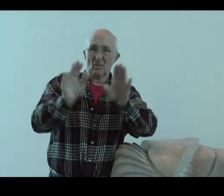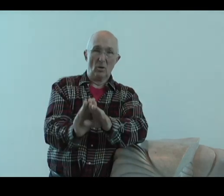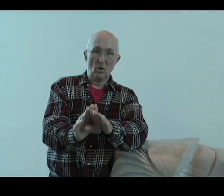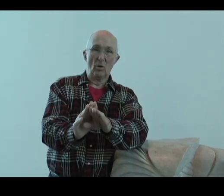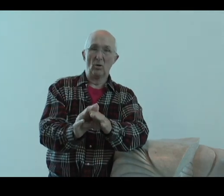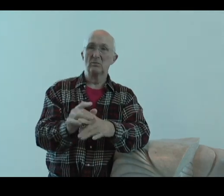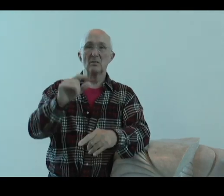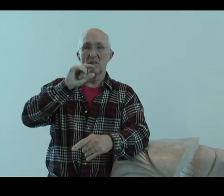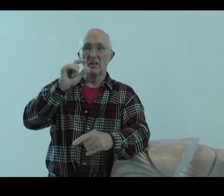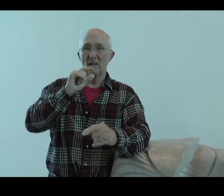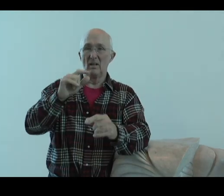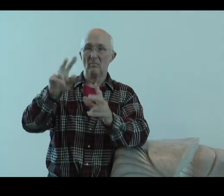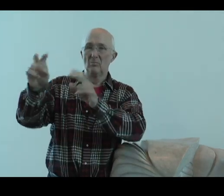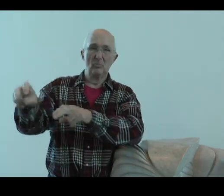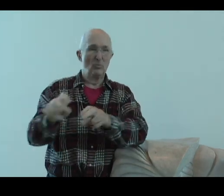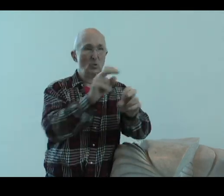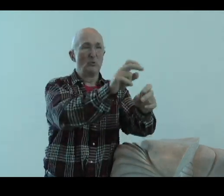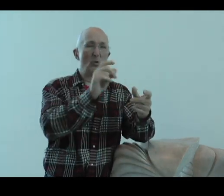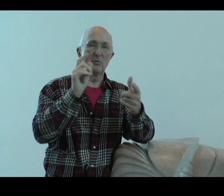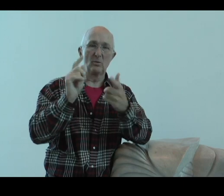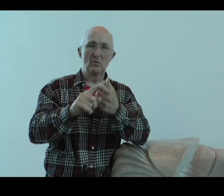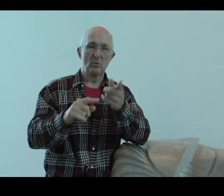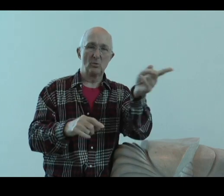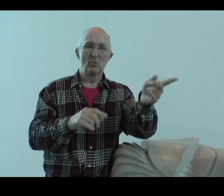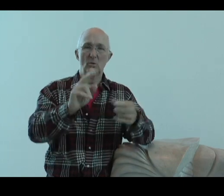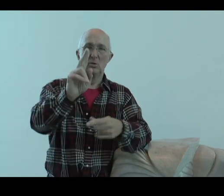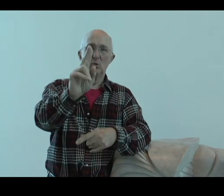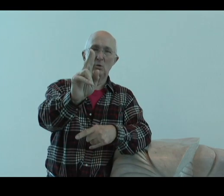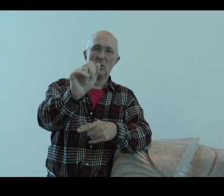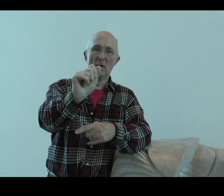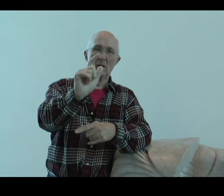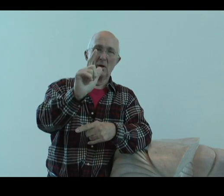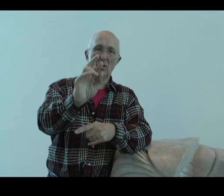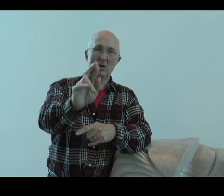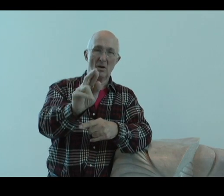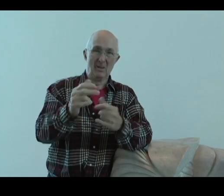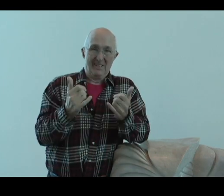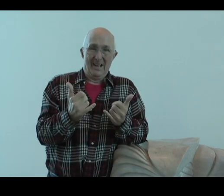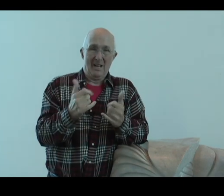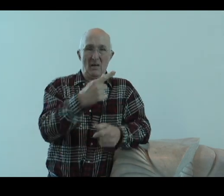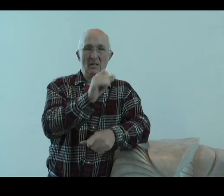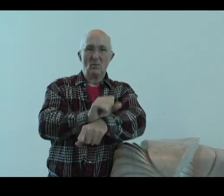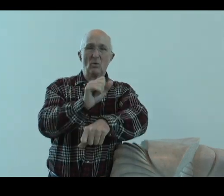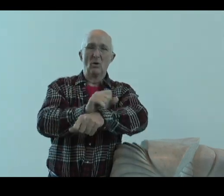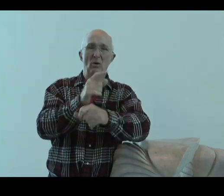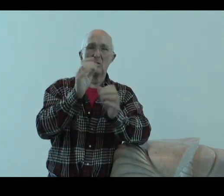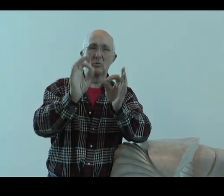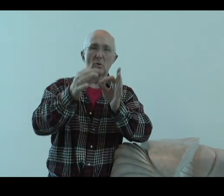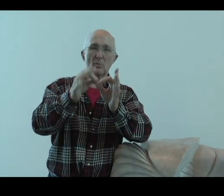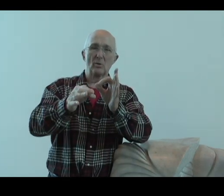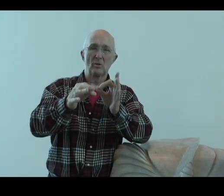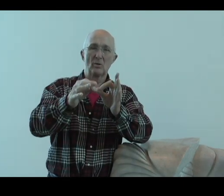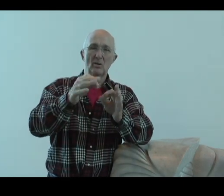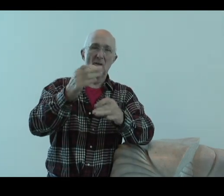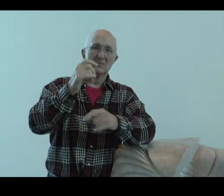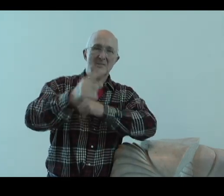Until the program finally closed and Glenn transferred to the University of Arkansas at Little Rock, and now he works in the